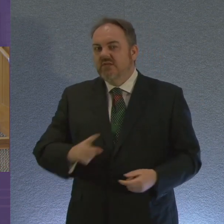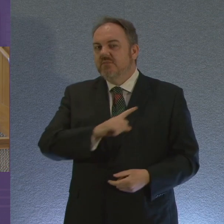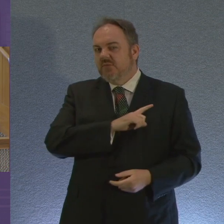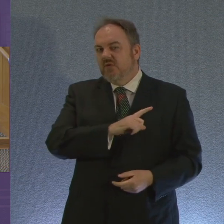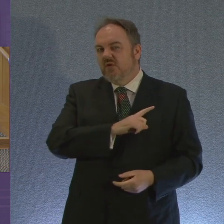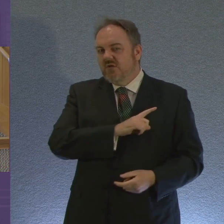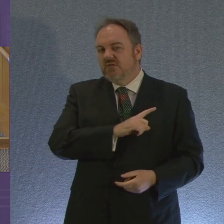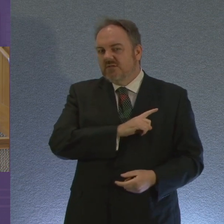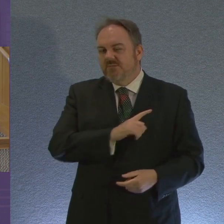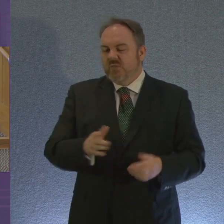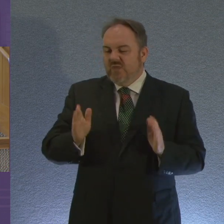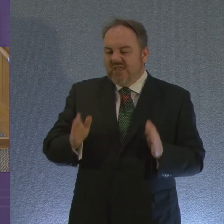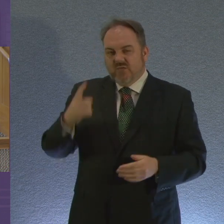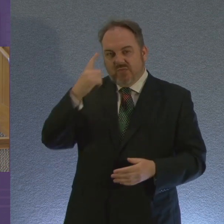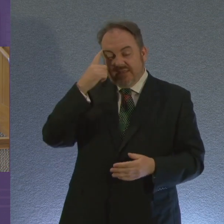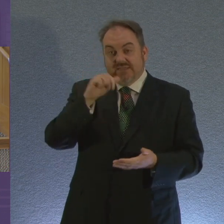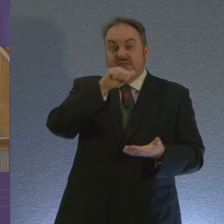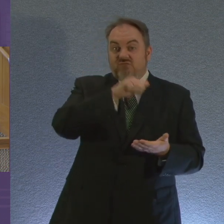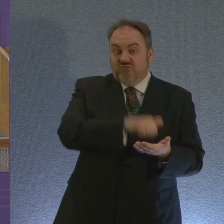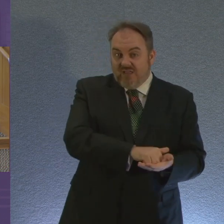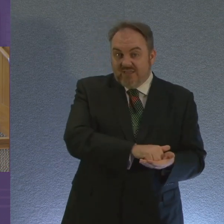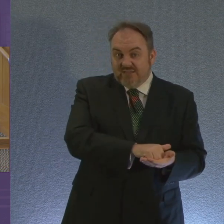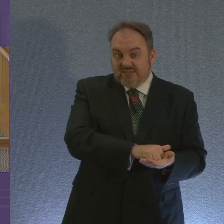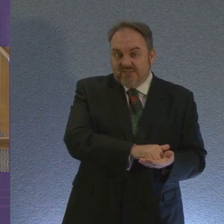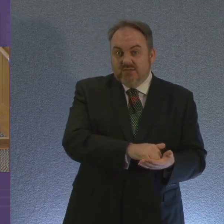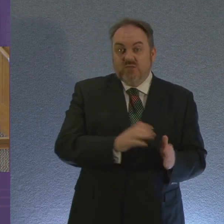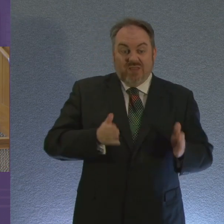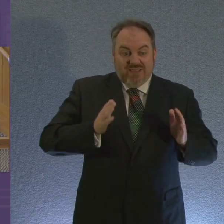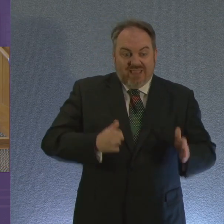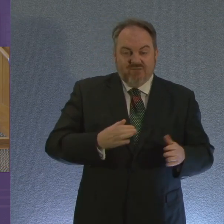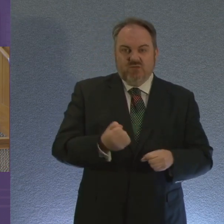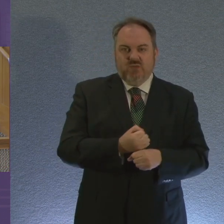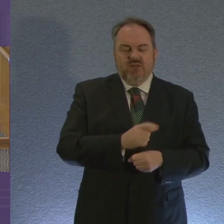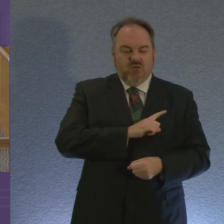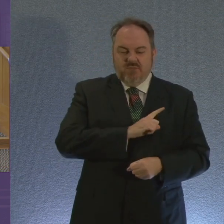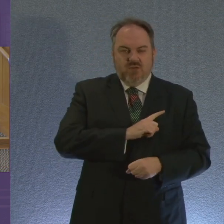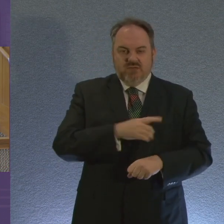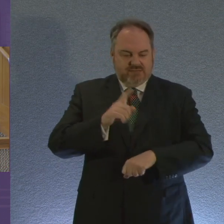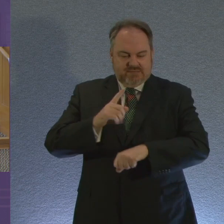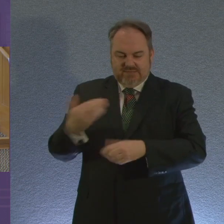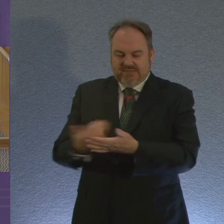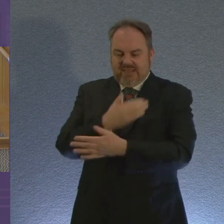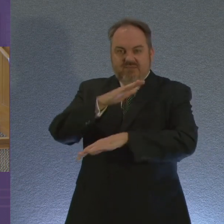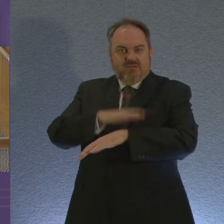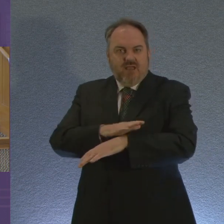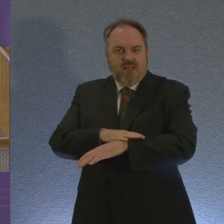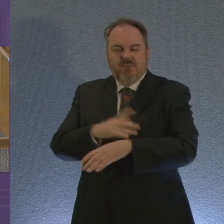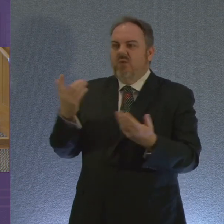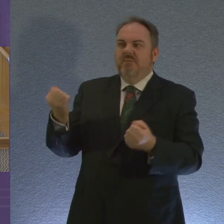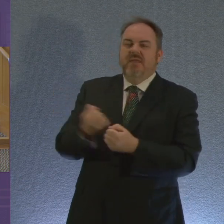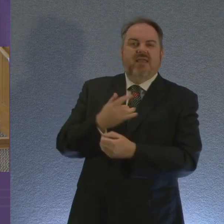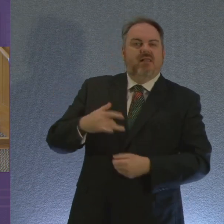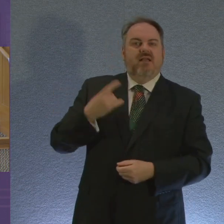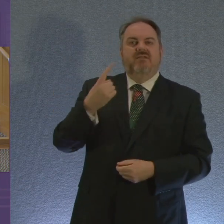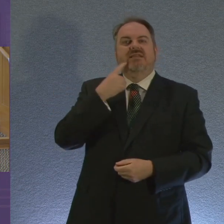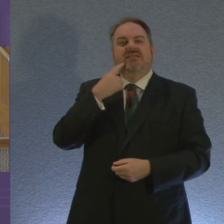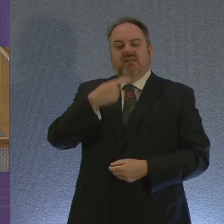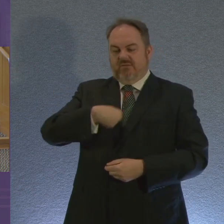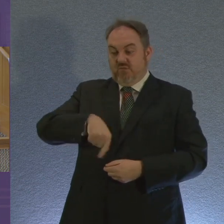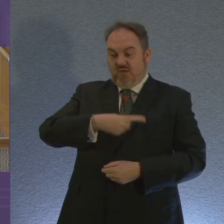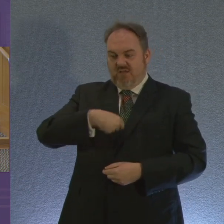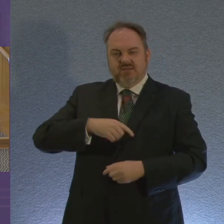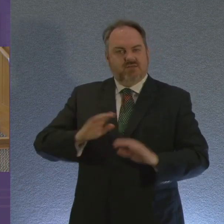of necessity. Not are they administratively expedient, not would they make our life easier, but are they